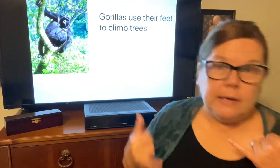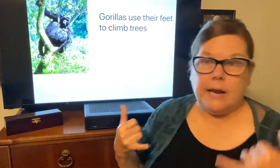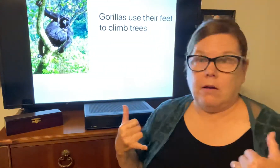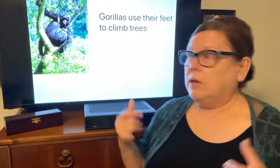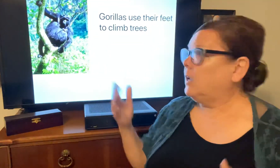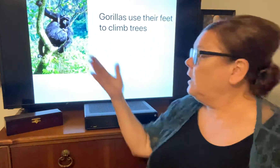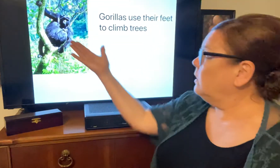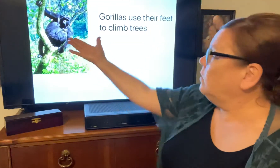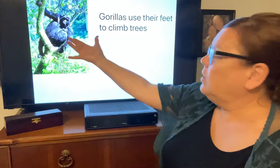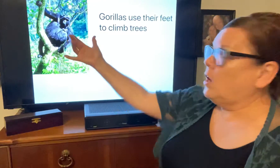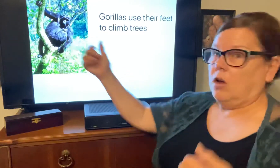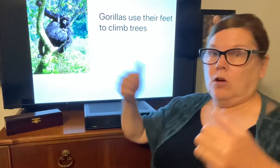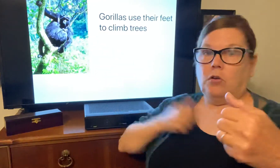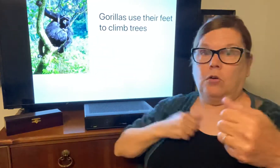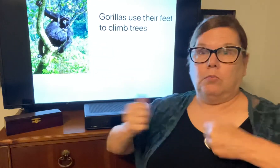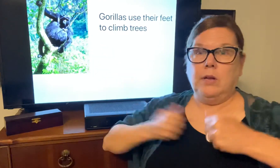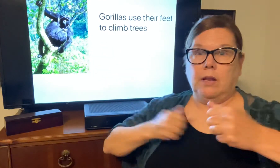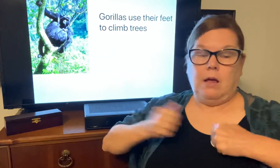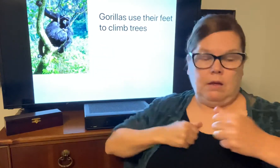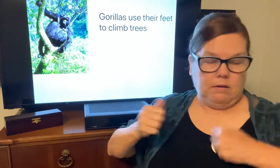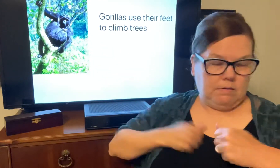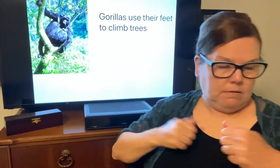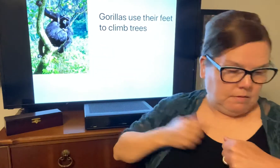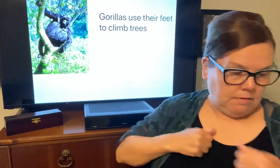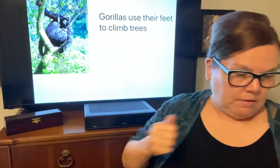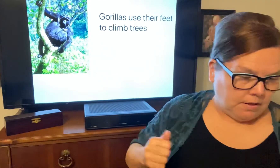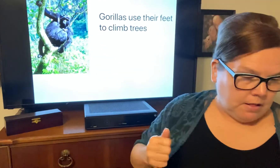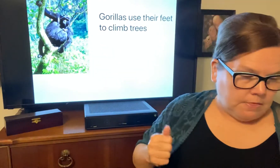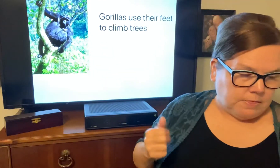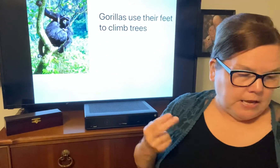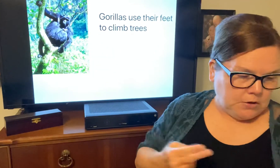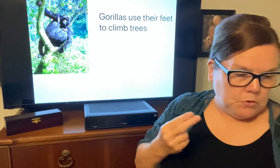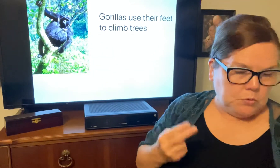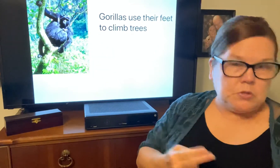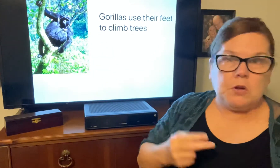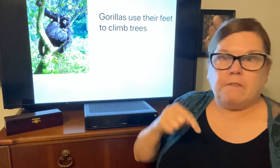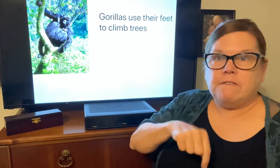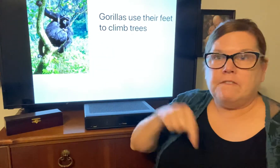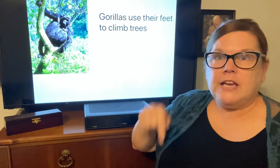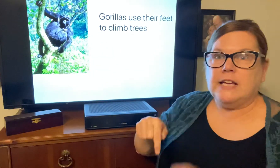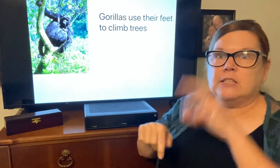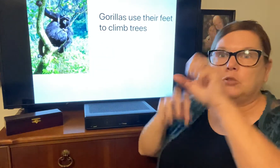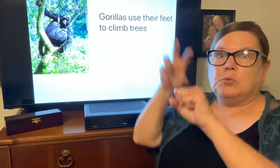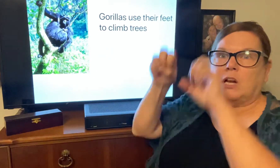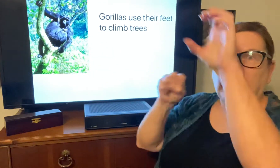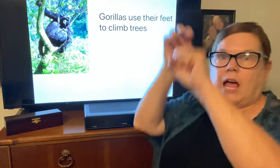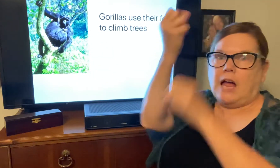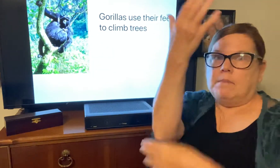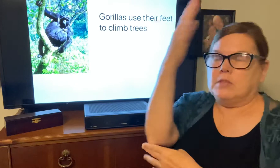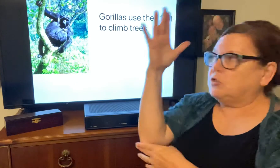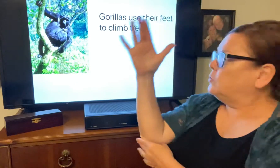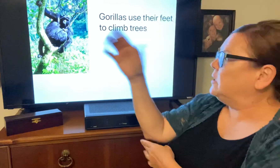Now here, gorilla. They use their feet to climb the